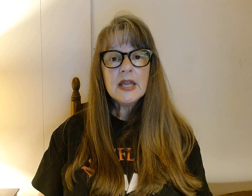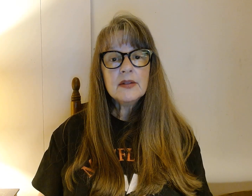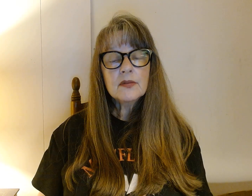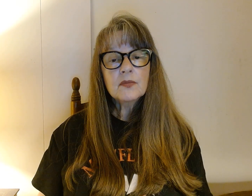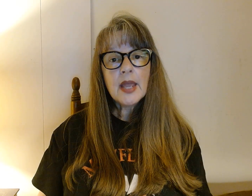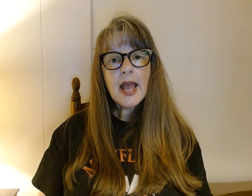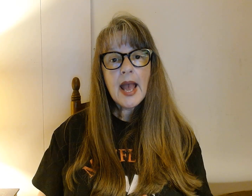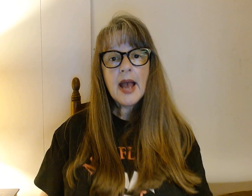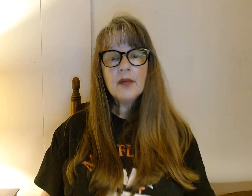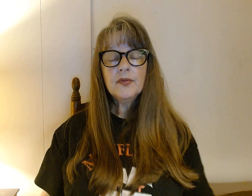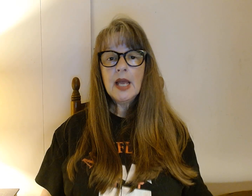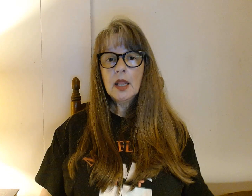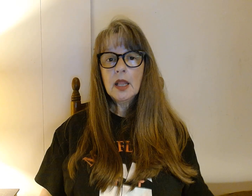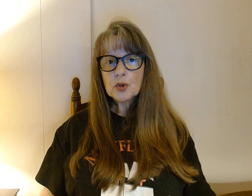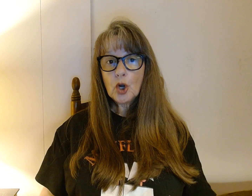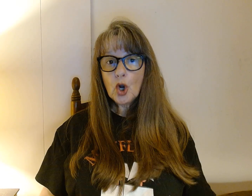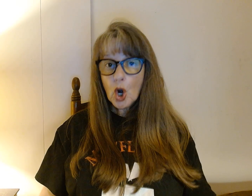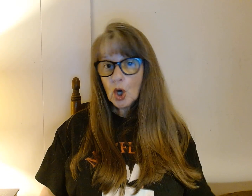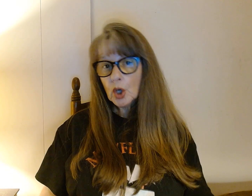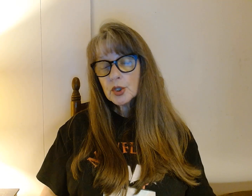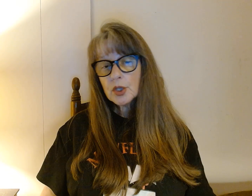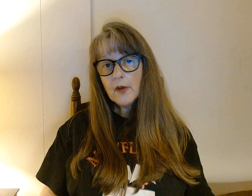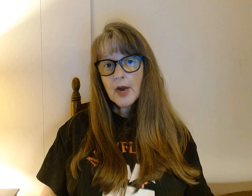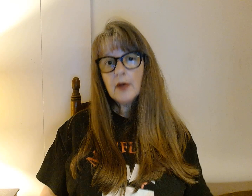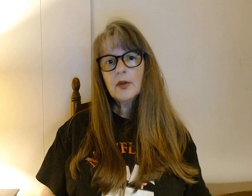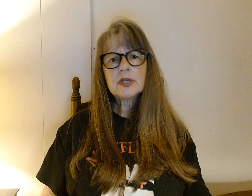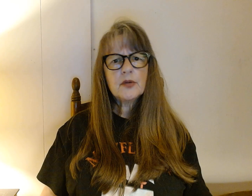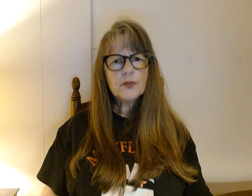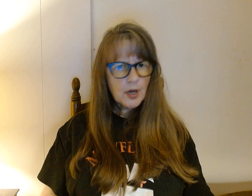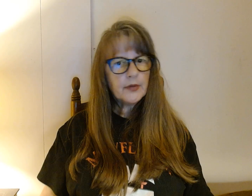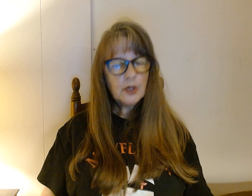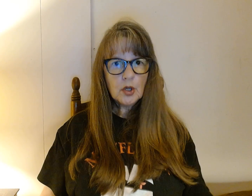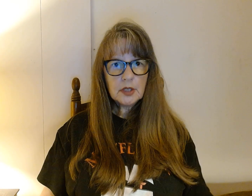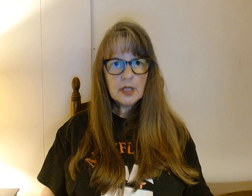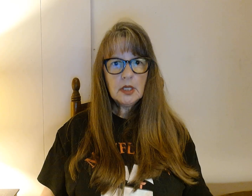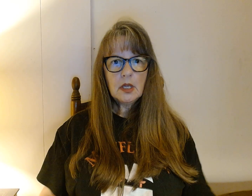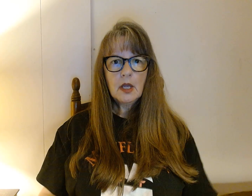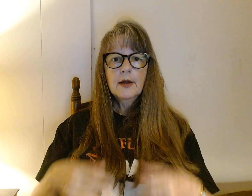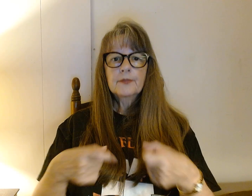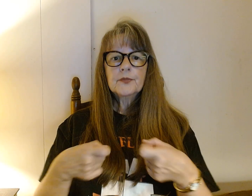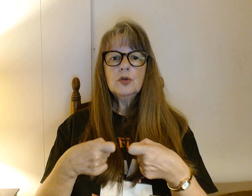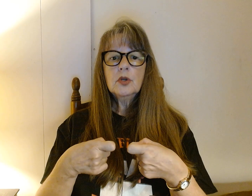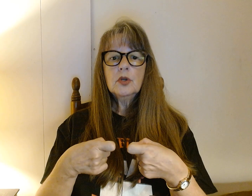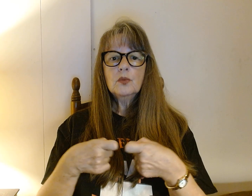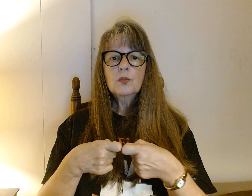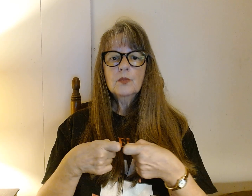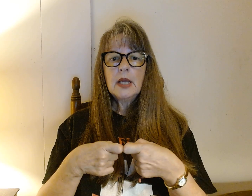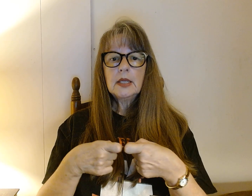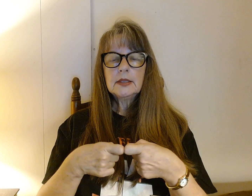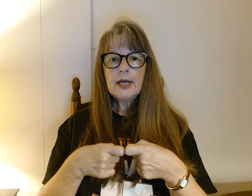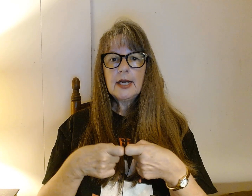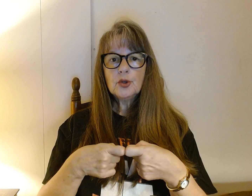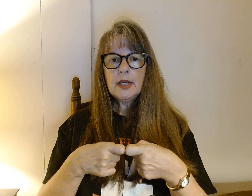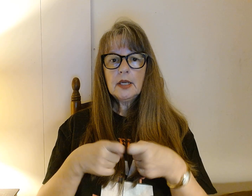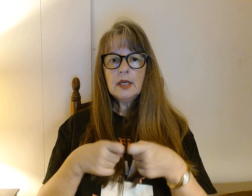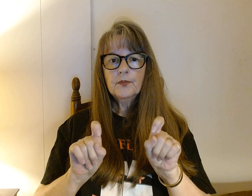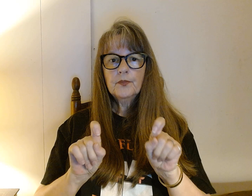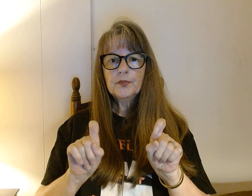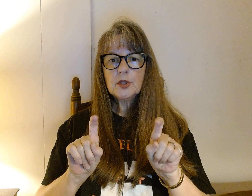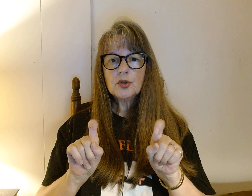Then they had the electric cars on fire. They were self-driving cars, I think. So you could do electric. This is your